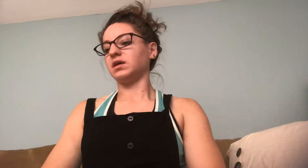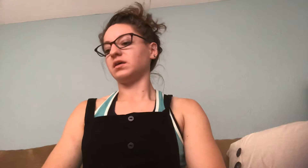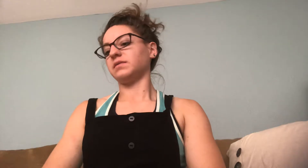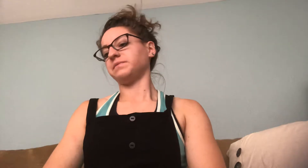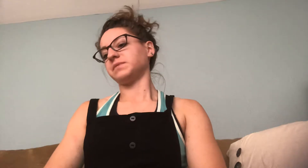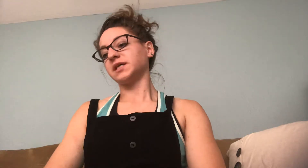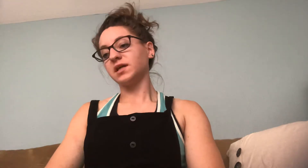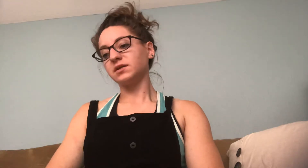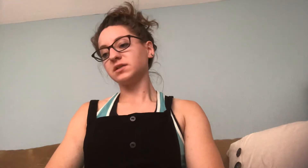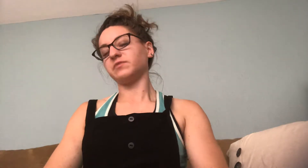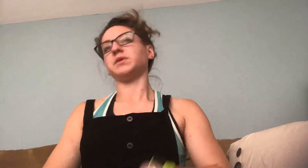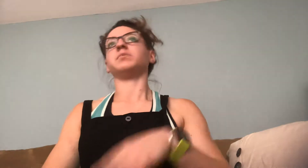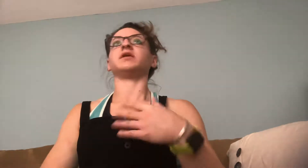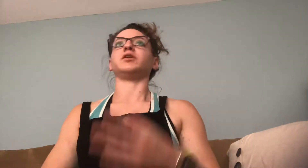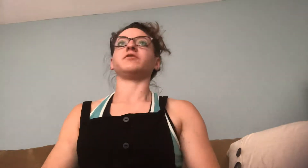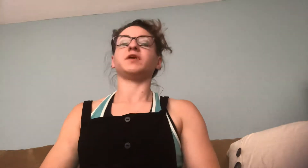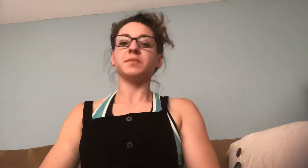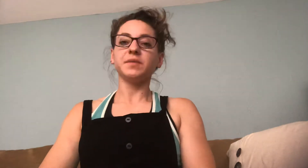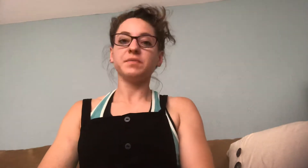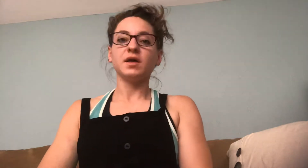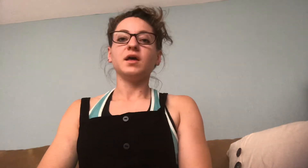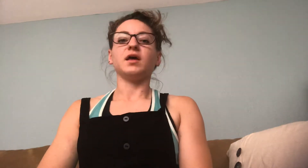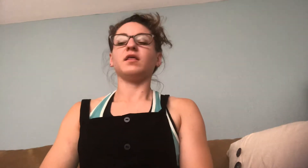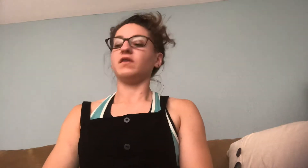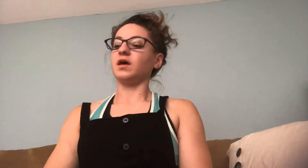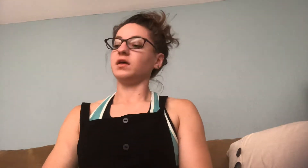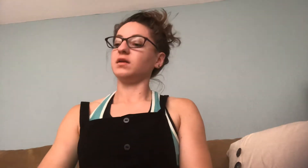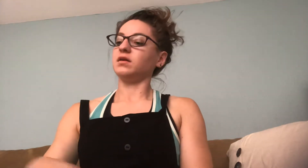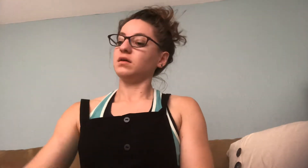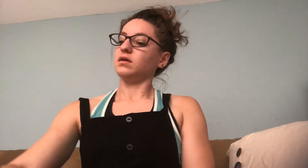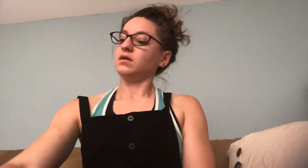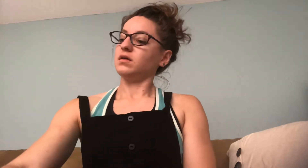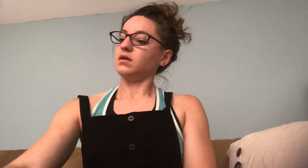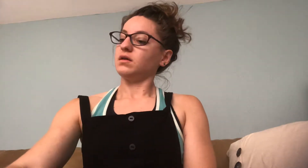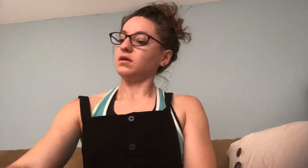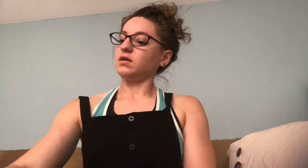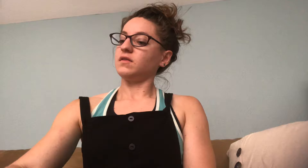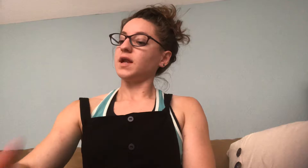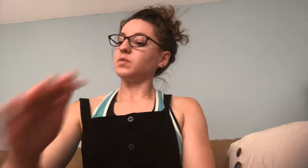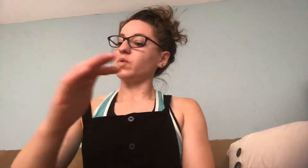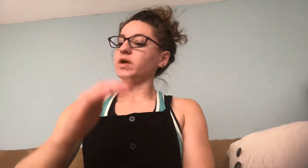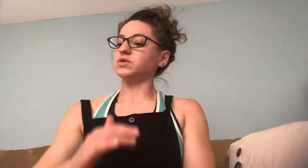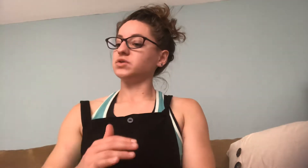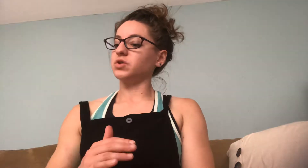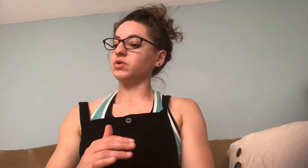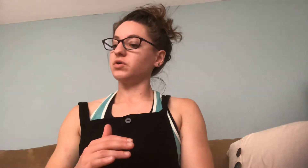specifically titles of people in your family, and then I'm going to show